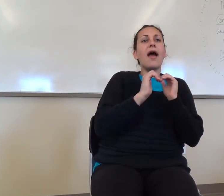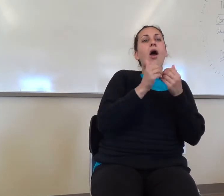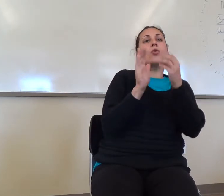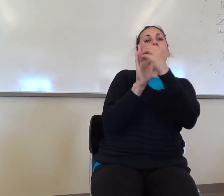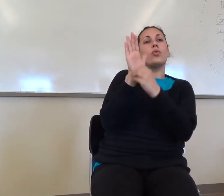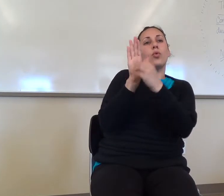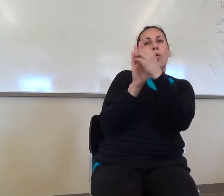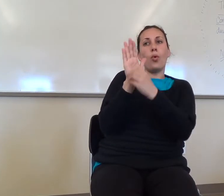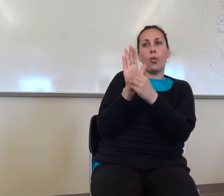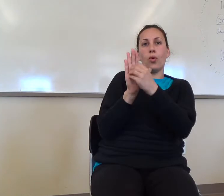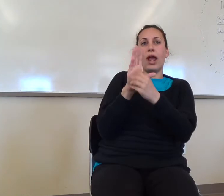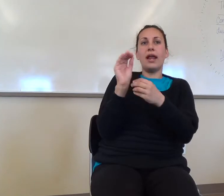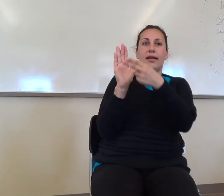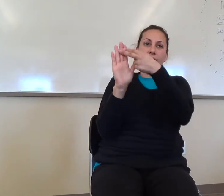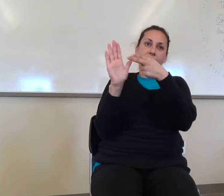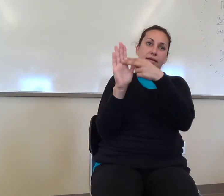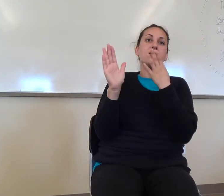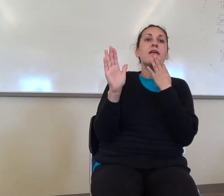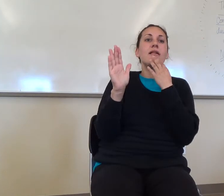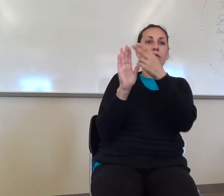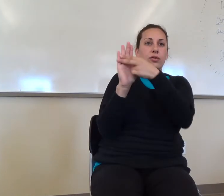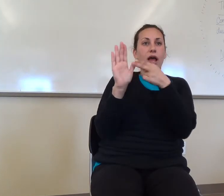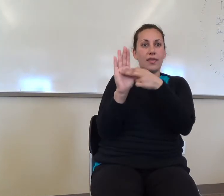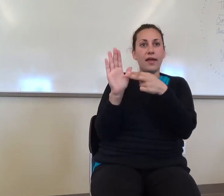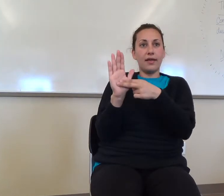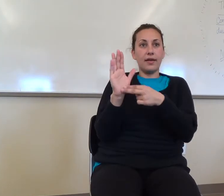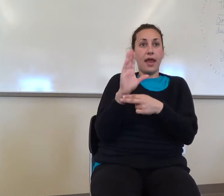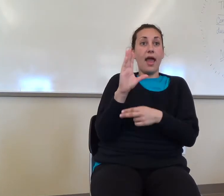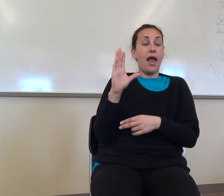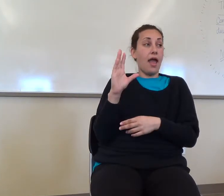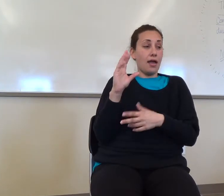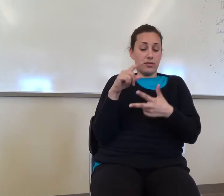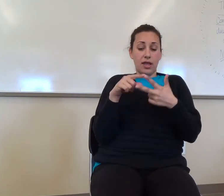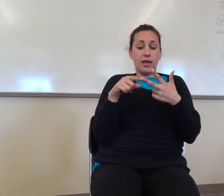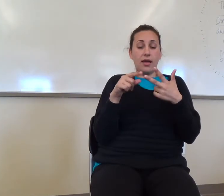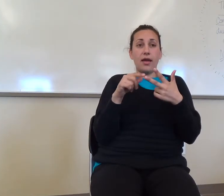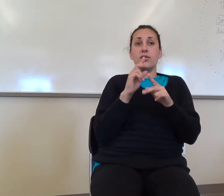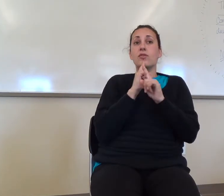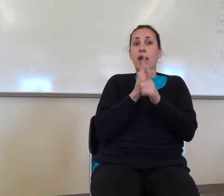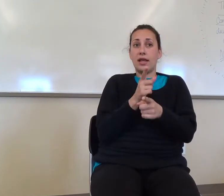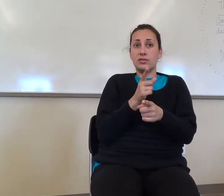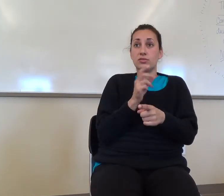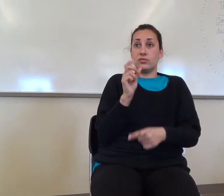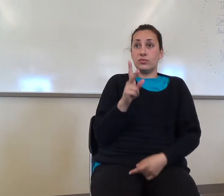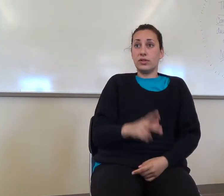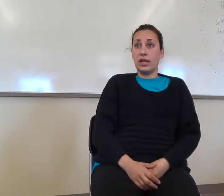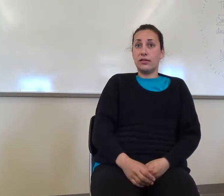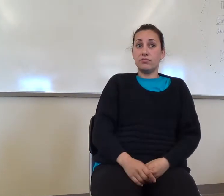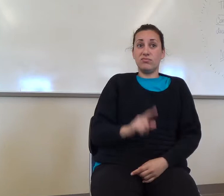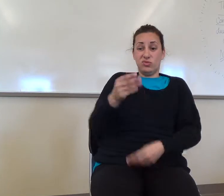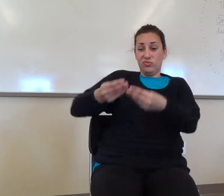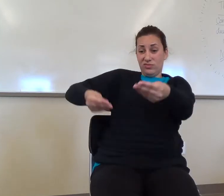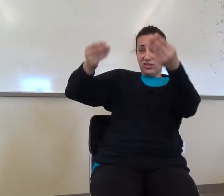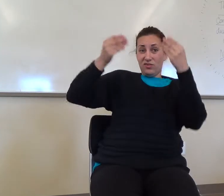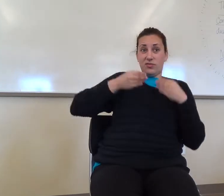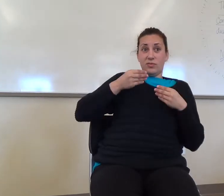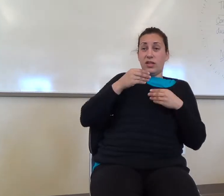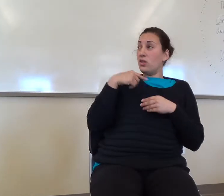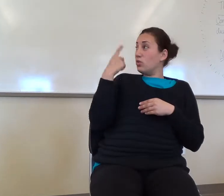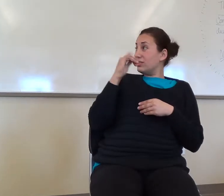highlighting, and your answer. So if you turn this in and it just looks like this, I'm going to